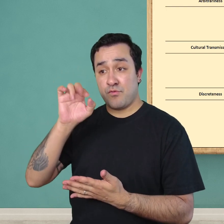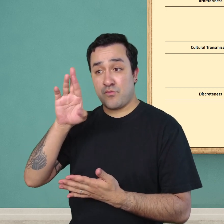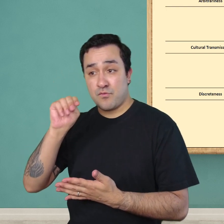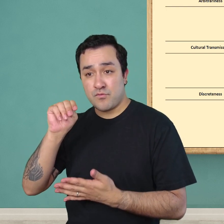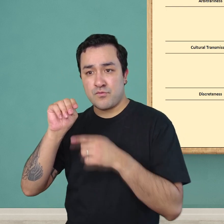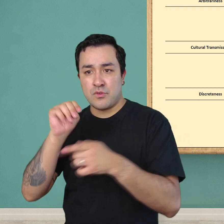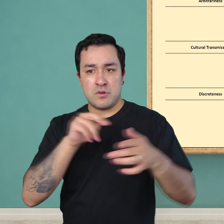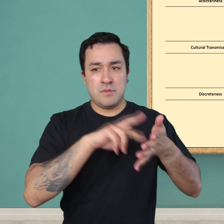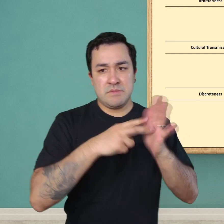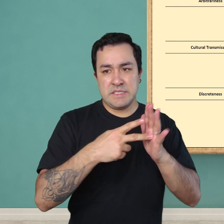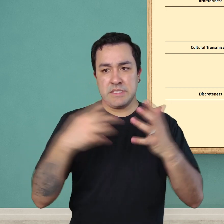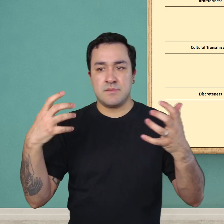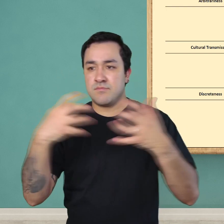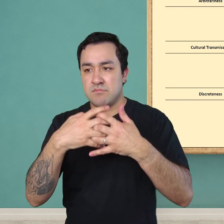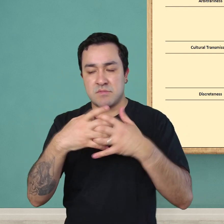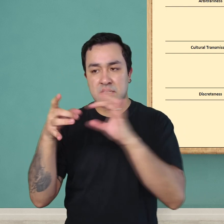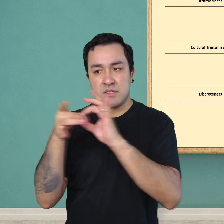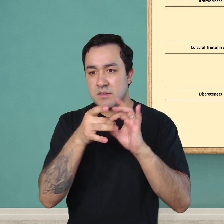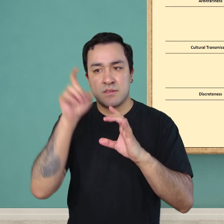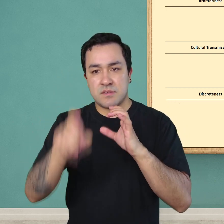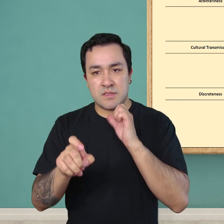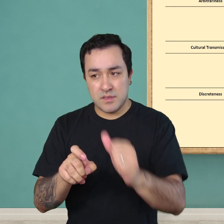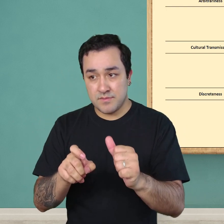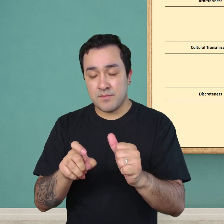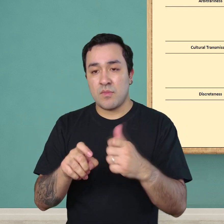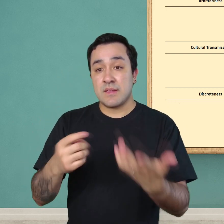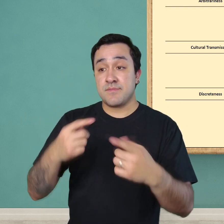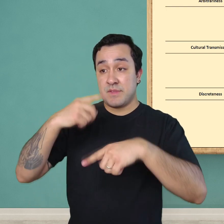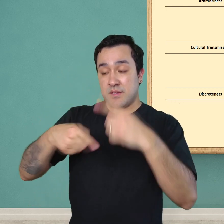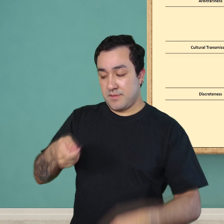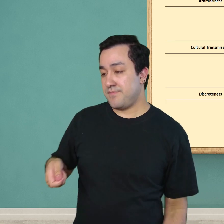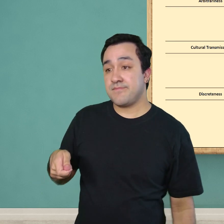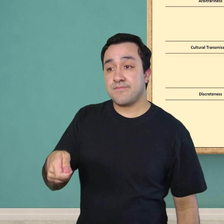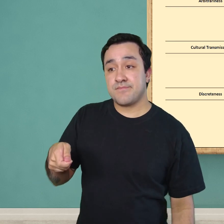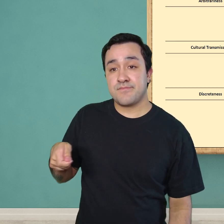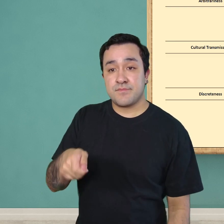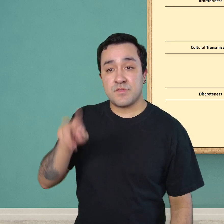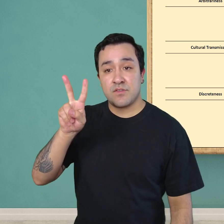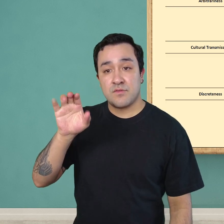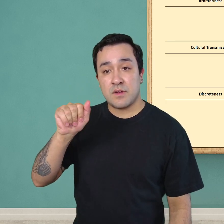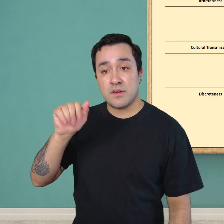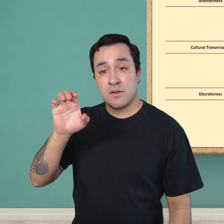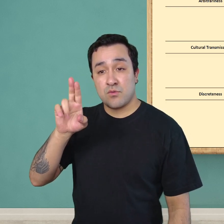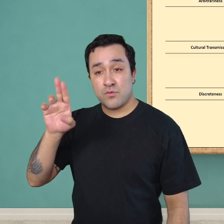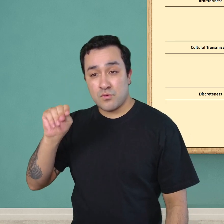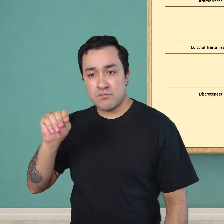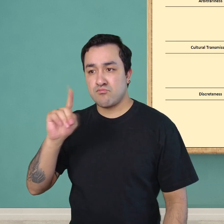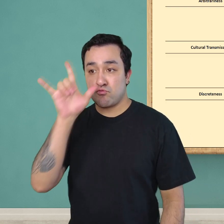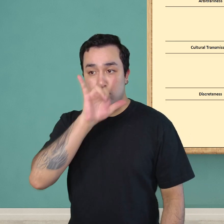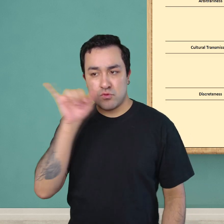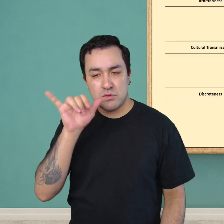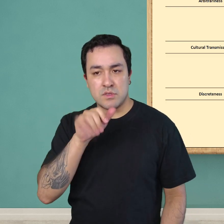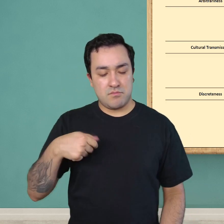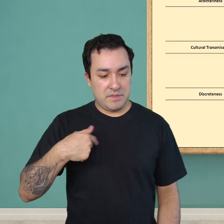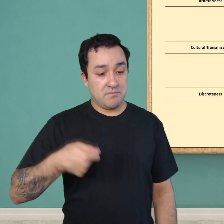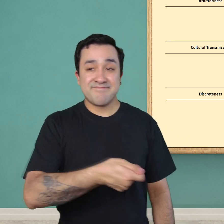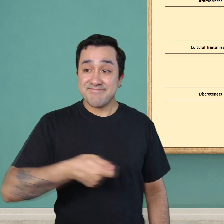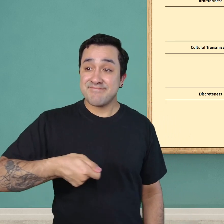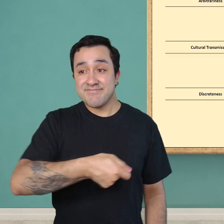Fourth, arbitrariness. Forms in the language do not need to be correlated or related to their meaning. The sign